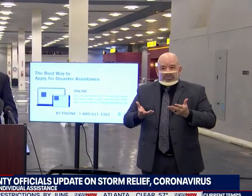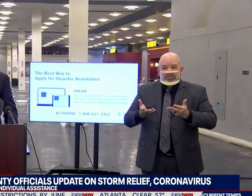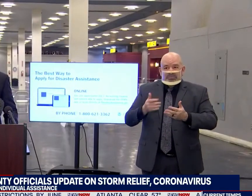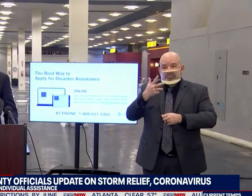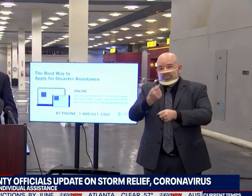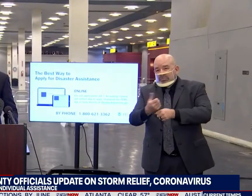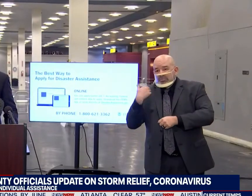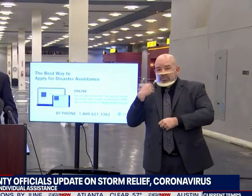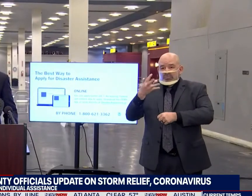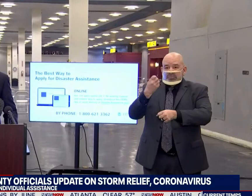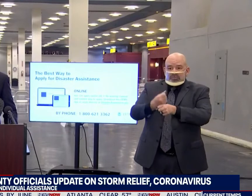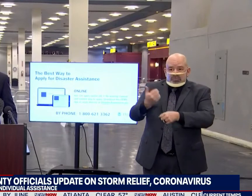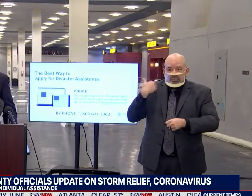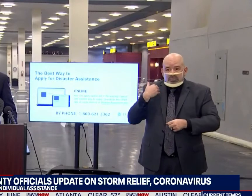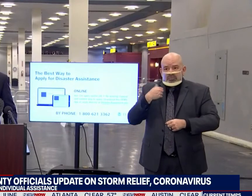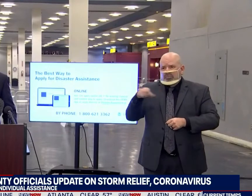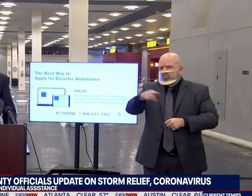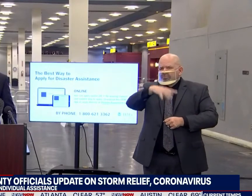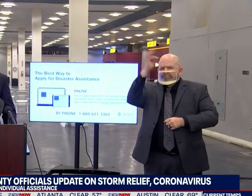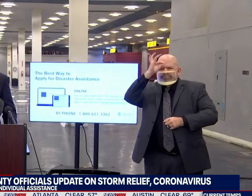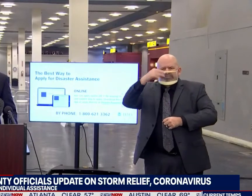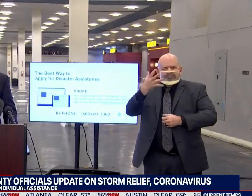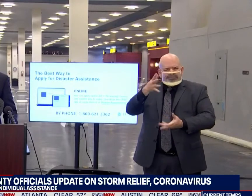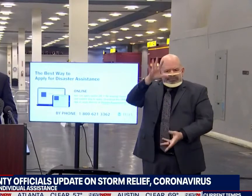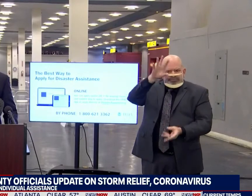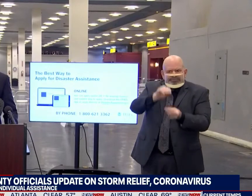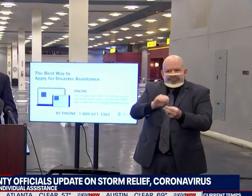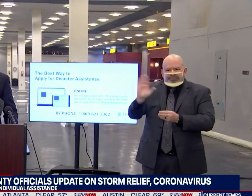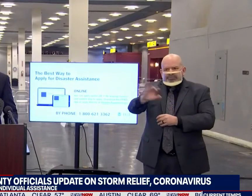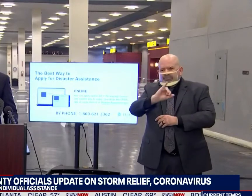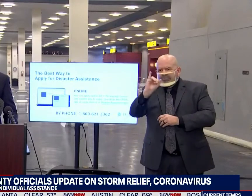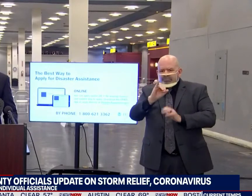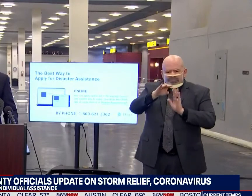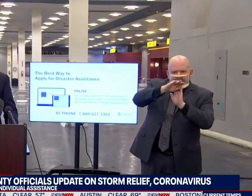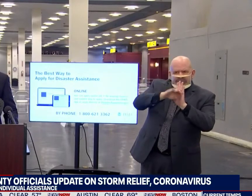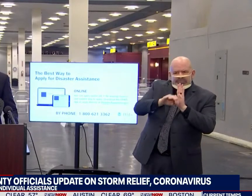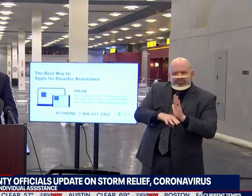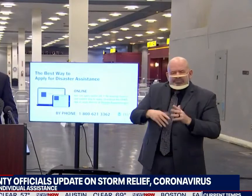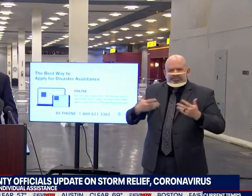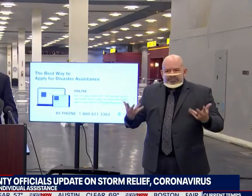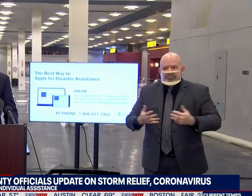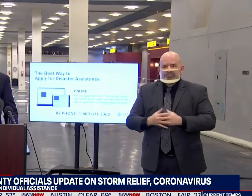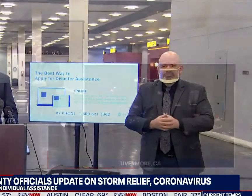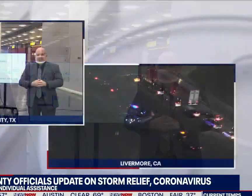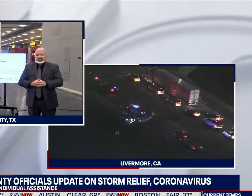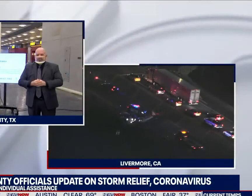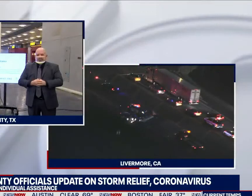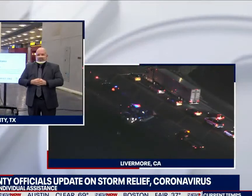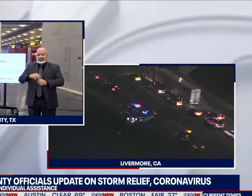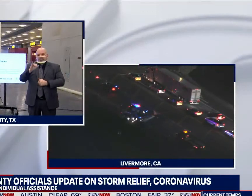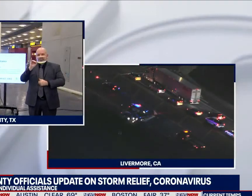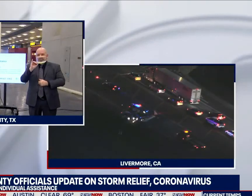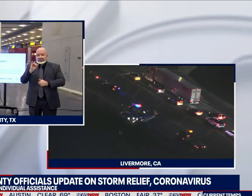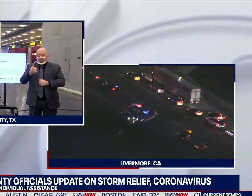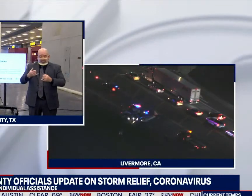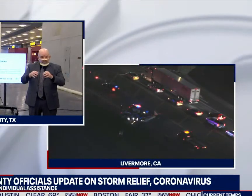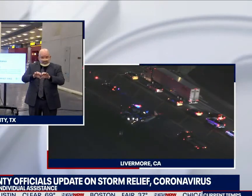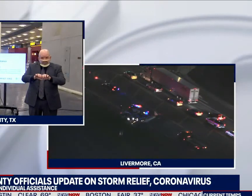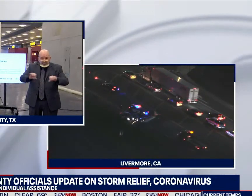You got things on there that got damaged when the pipes broke in your house that aren't on your insurance. And that's where FEMA can help you. All